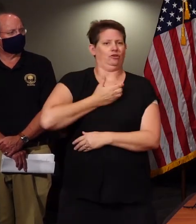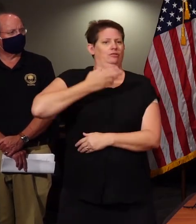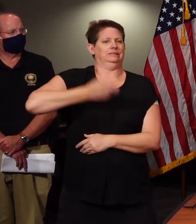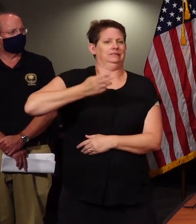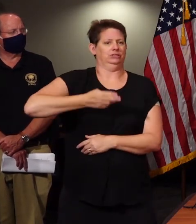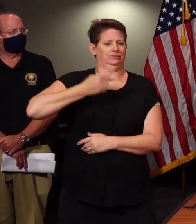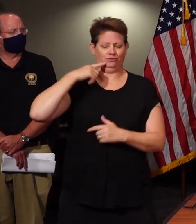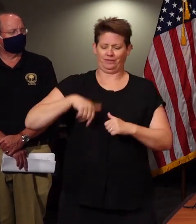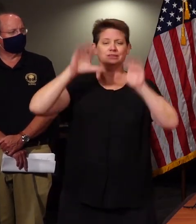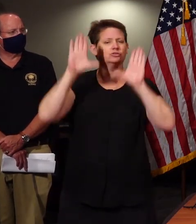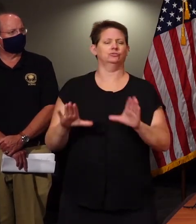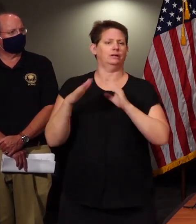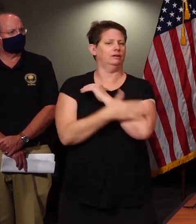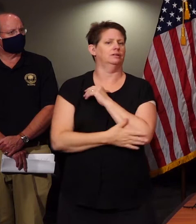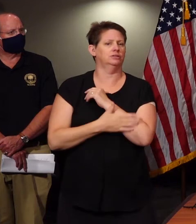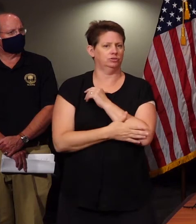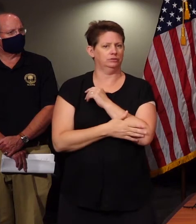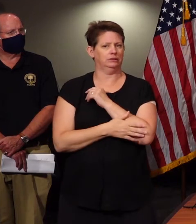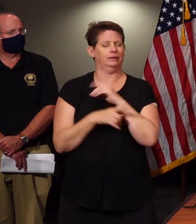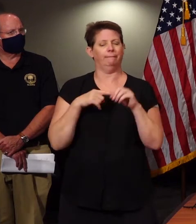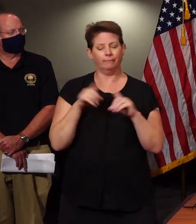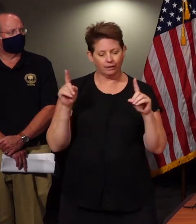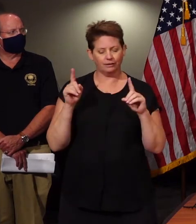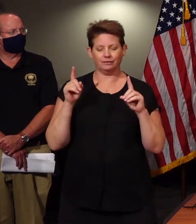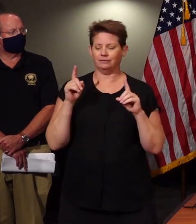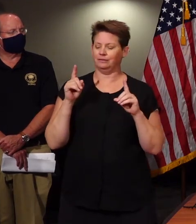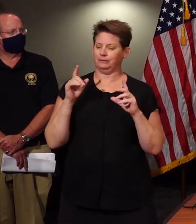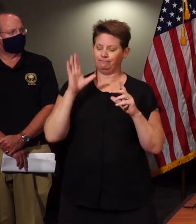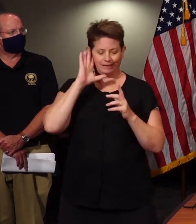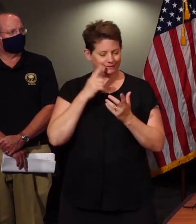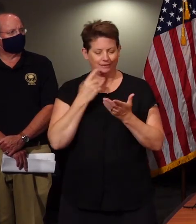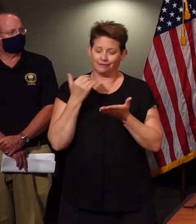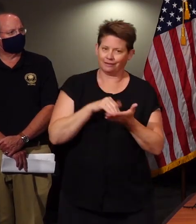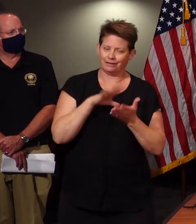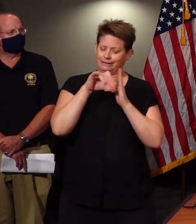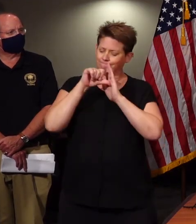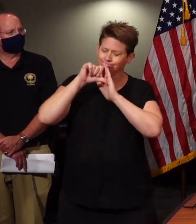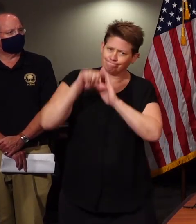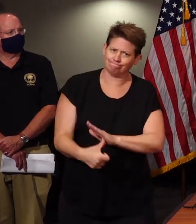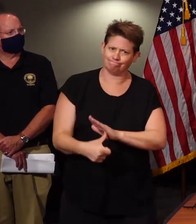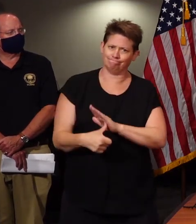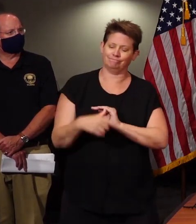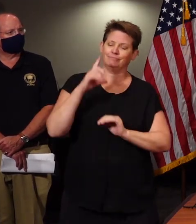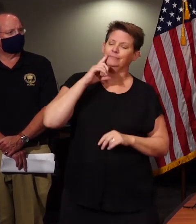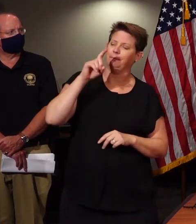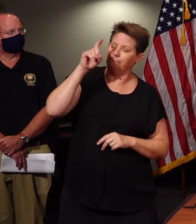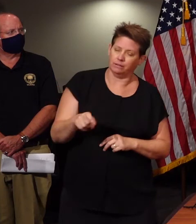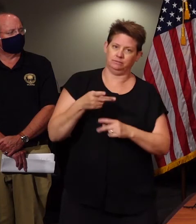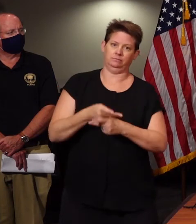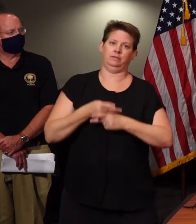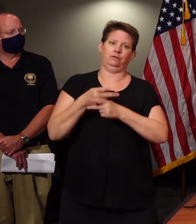this great country. But again, I can't say it often enough or strongly enough, we have got to be